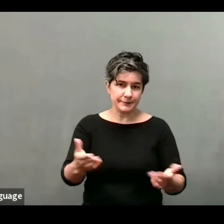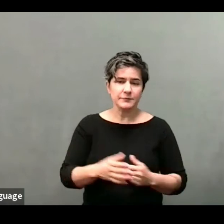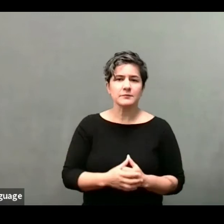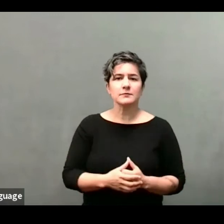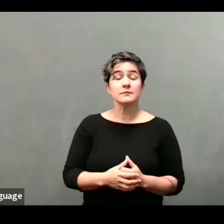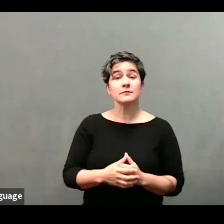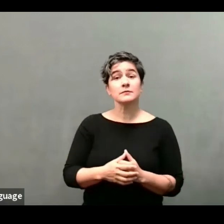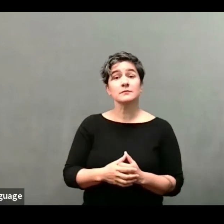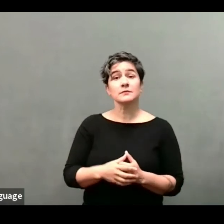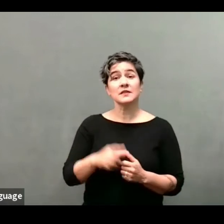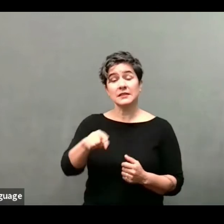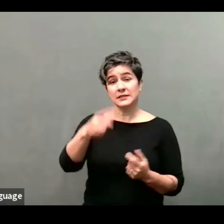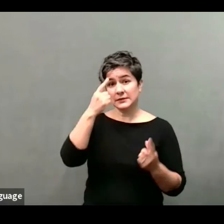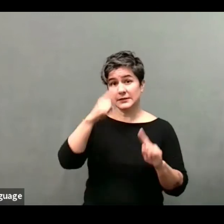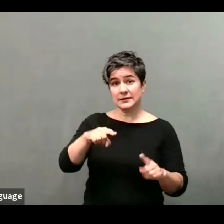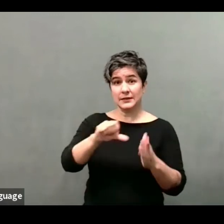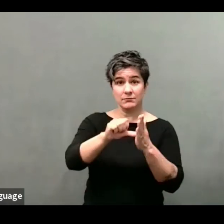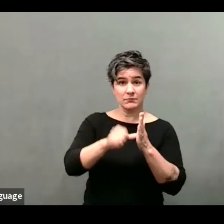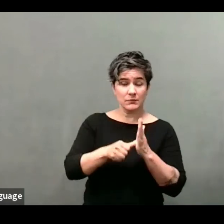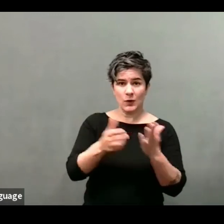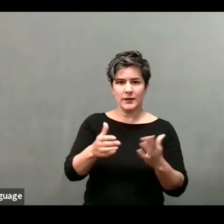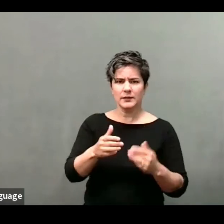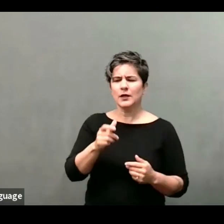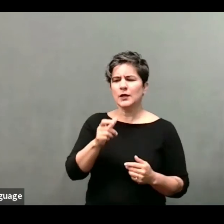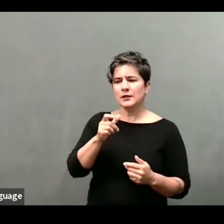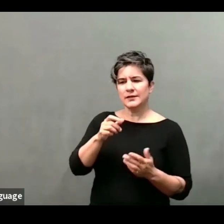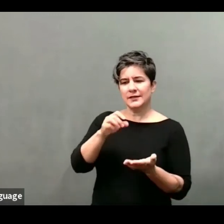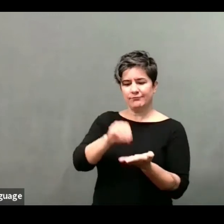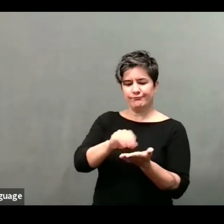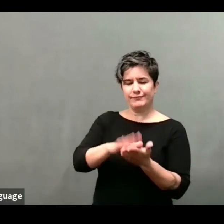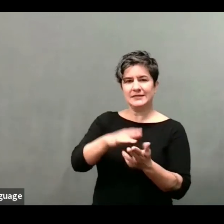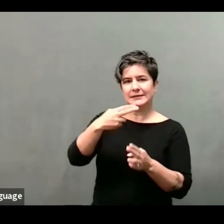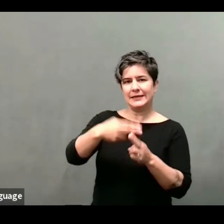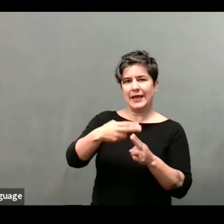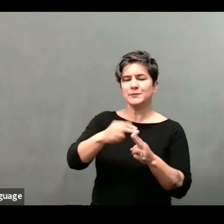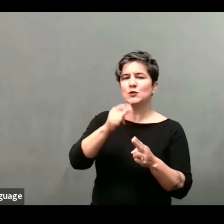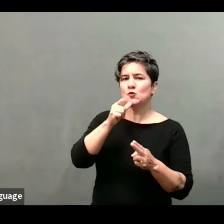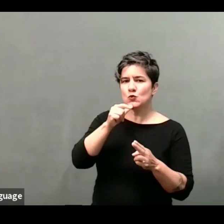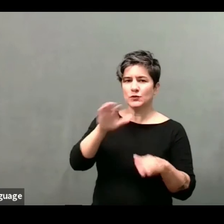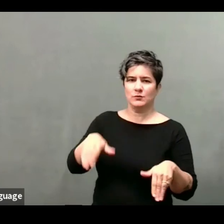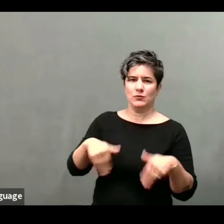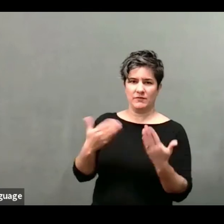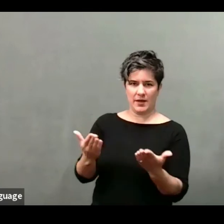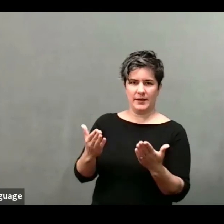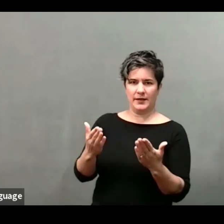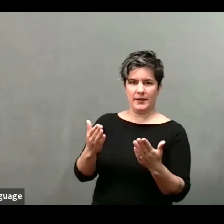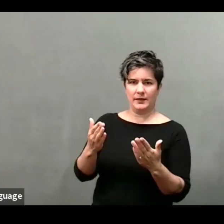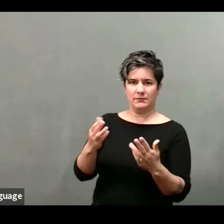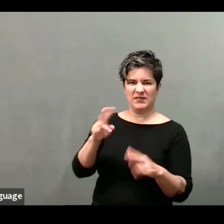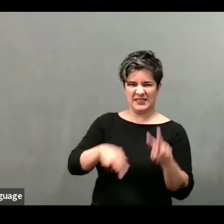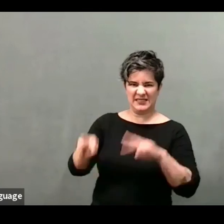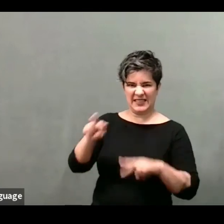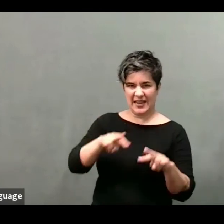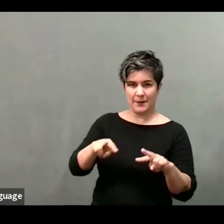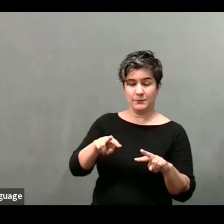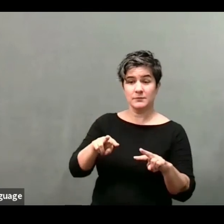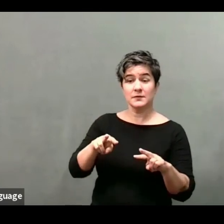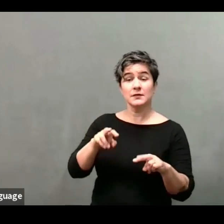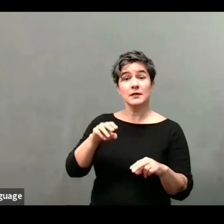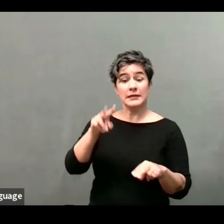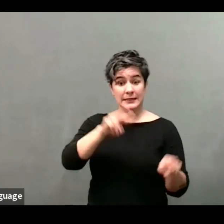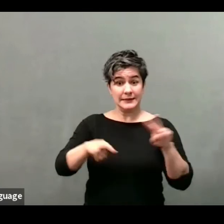consent is highlighting is who is providing the exam, and then what that exam is actually